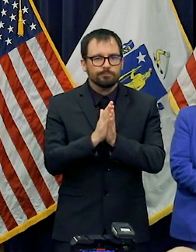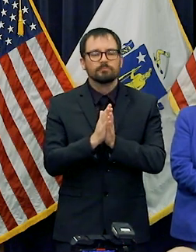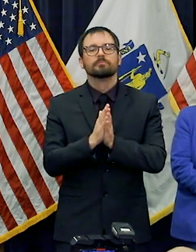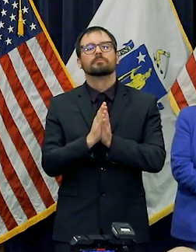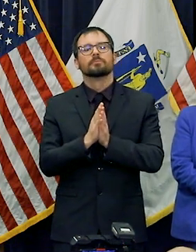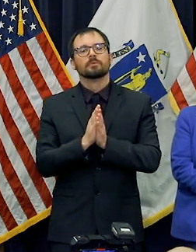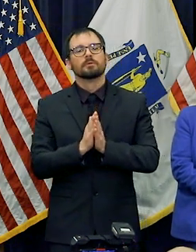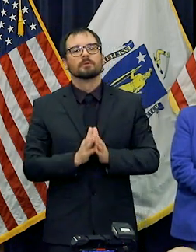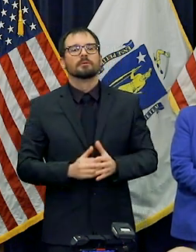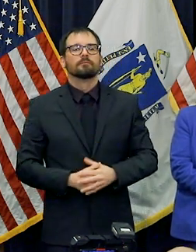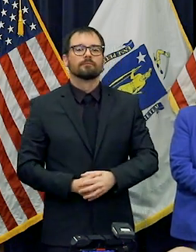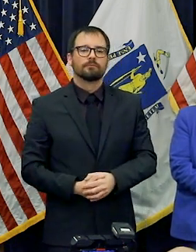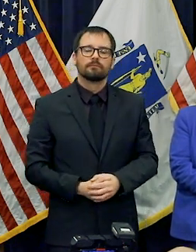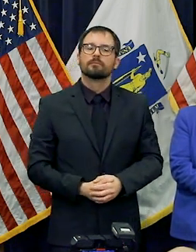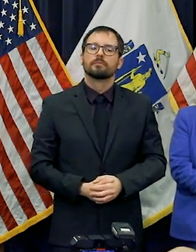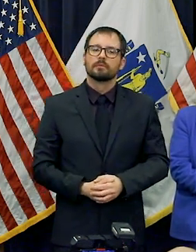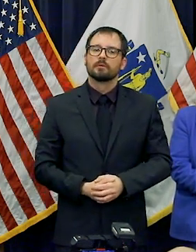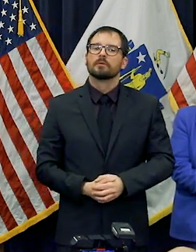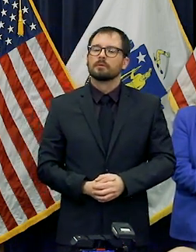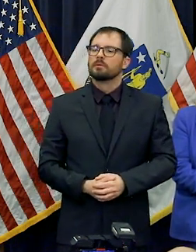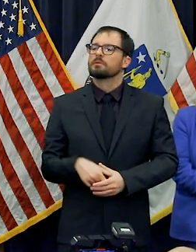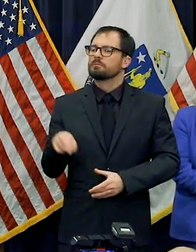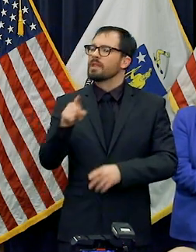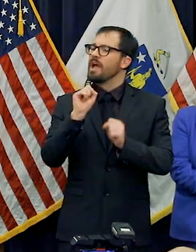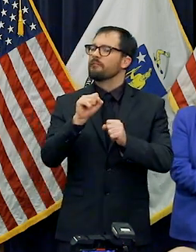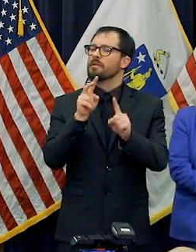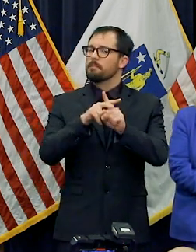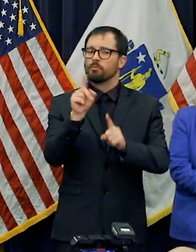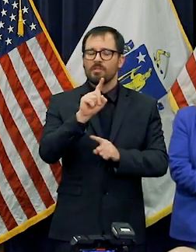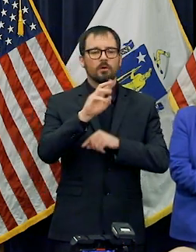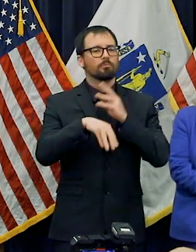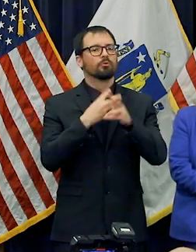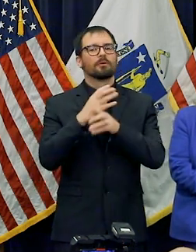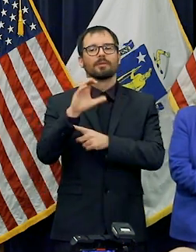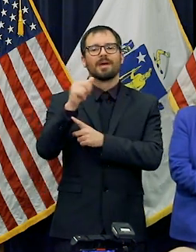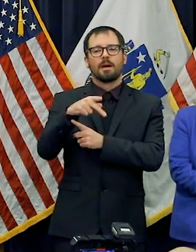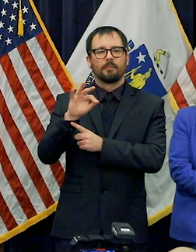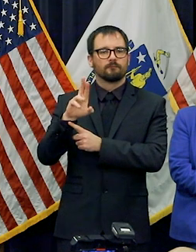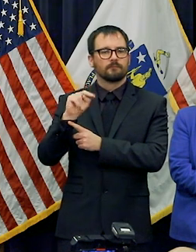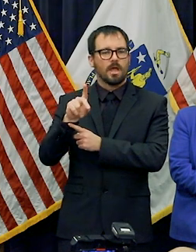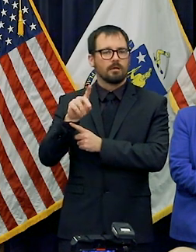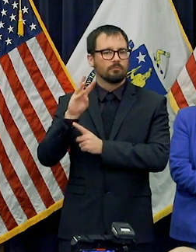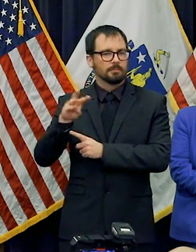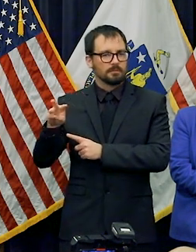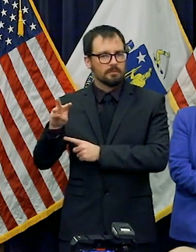empoweringsmallbusiness.org, and email completed applications to